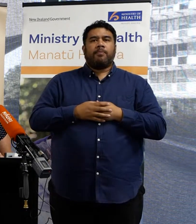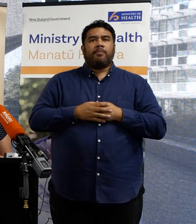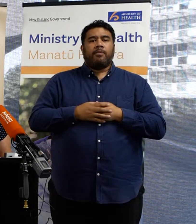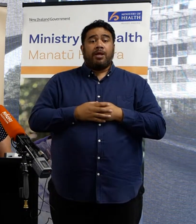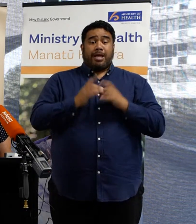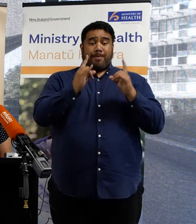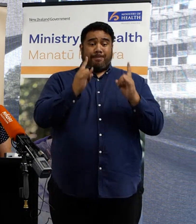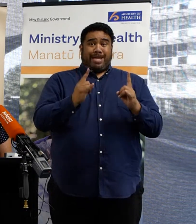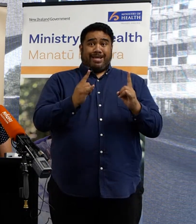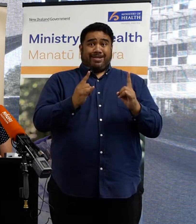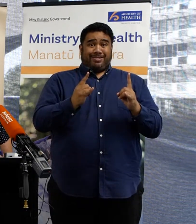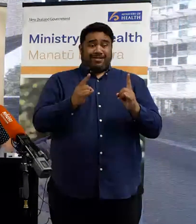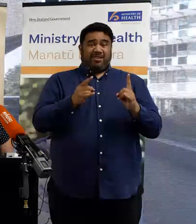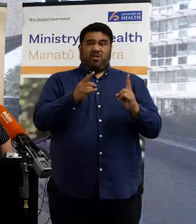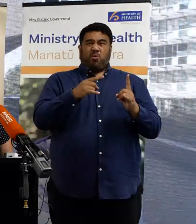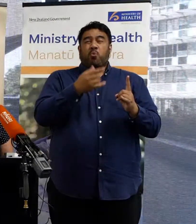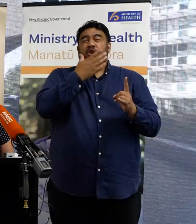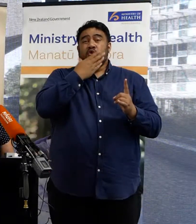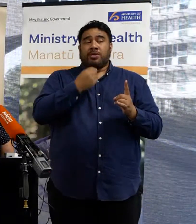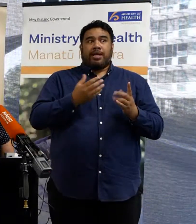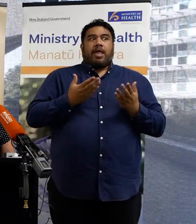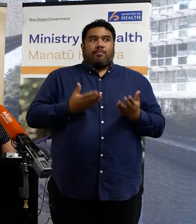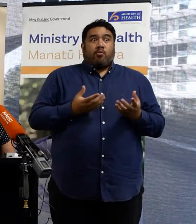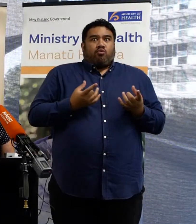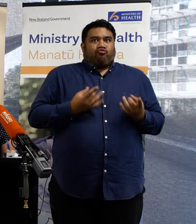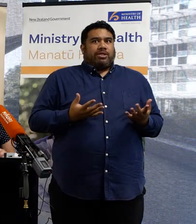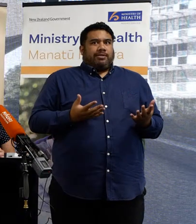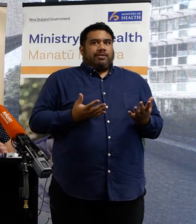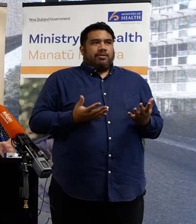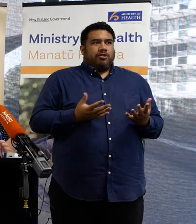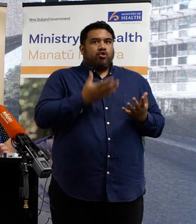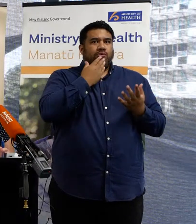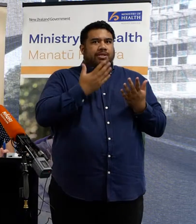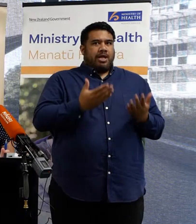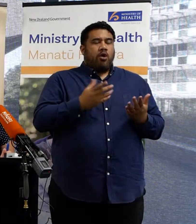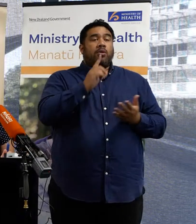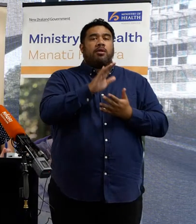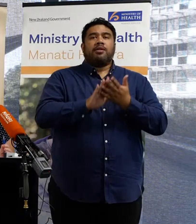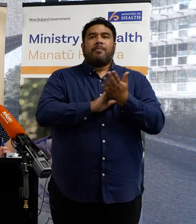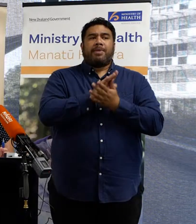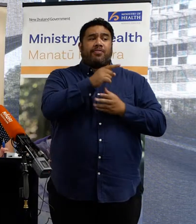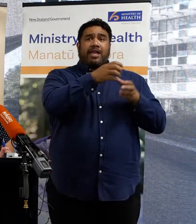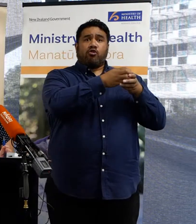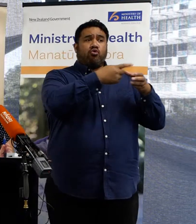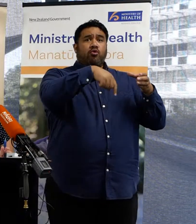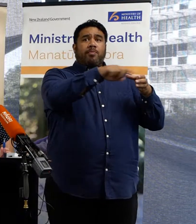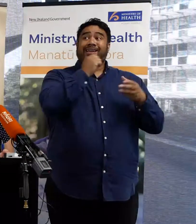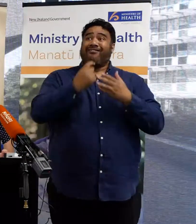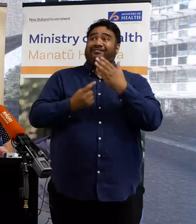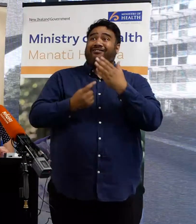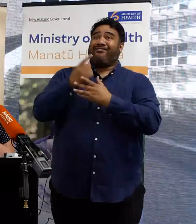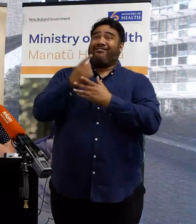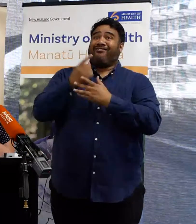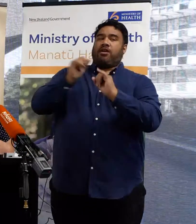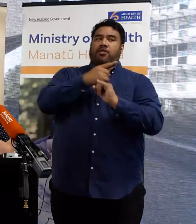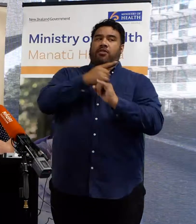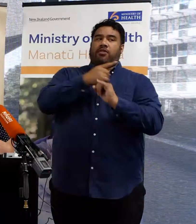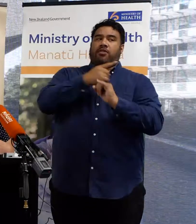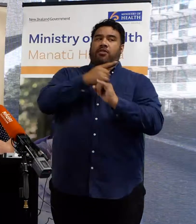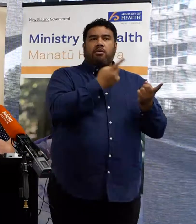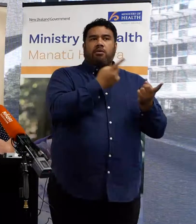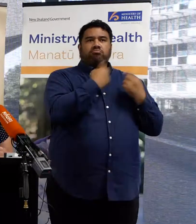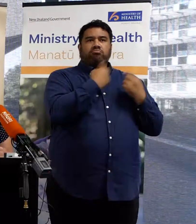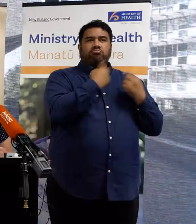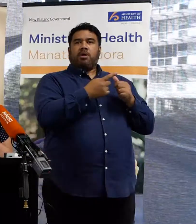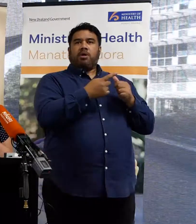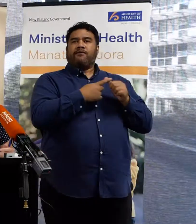are beds that are already in use across the country. So part of the role of this group would be to advise on,